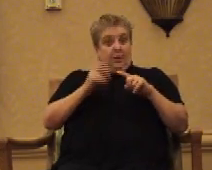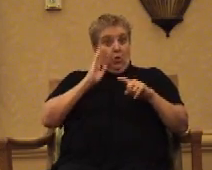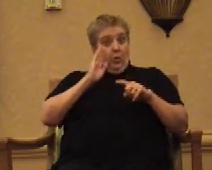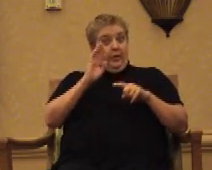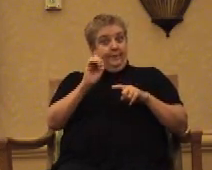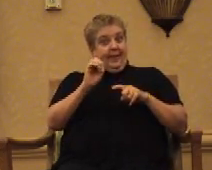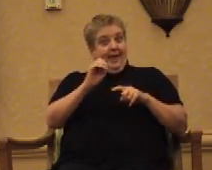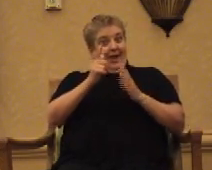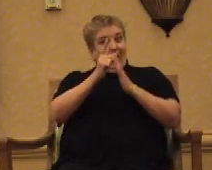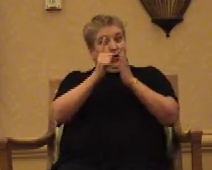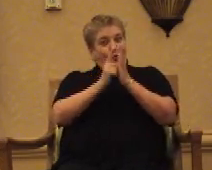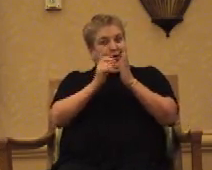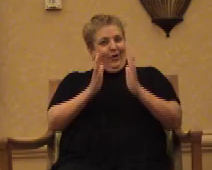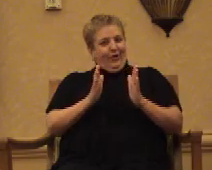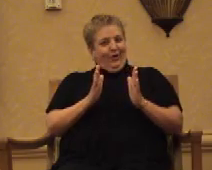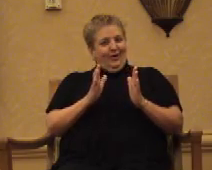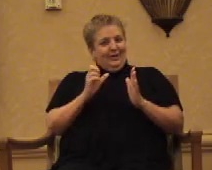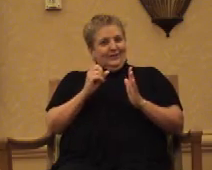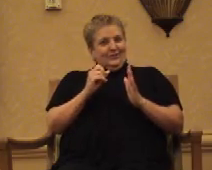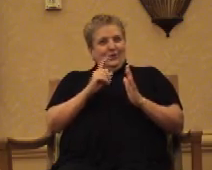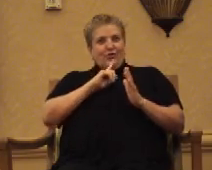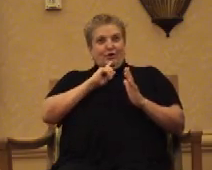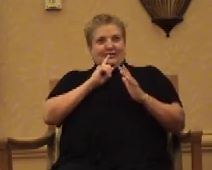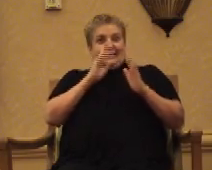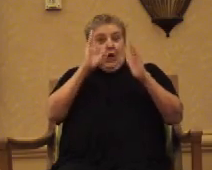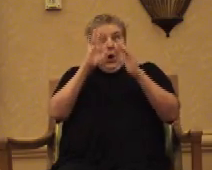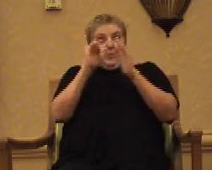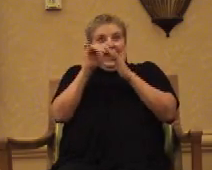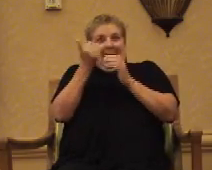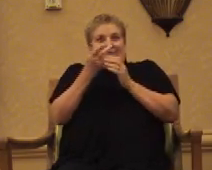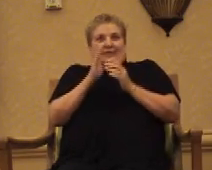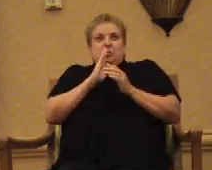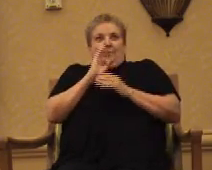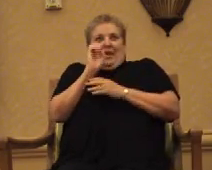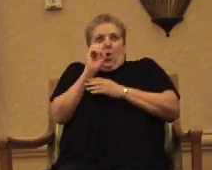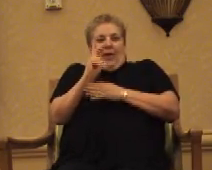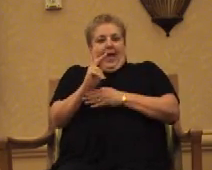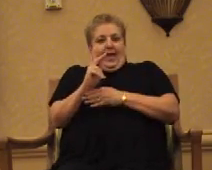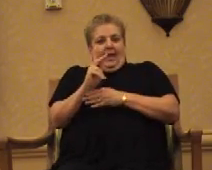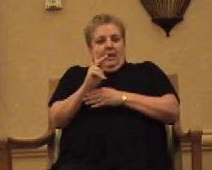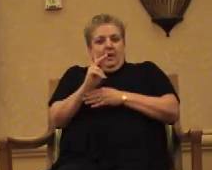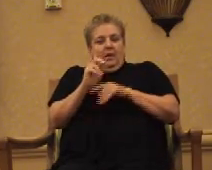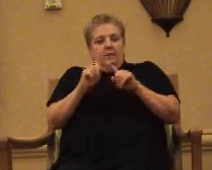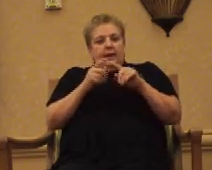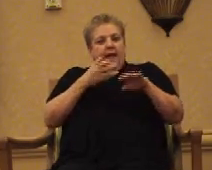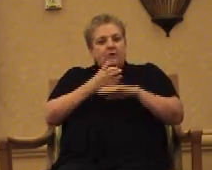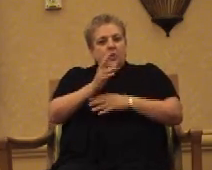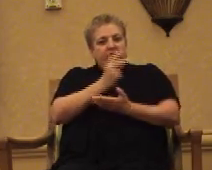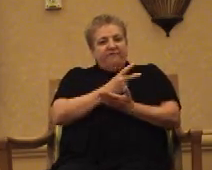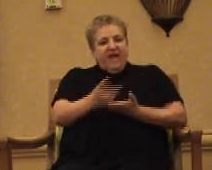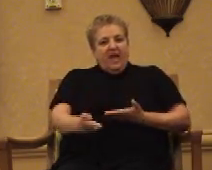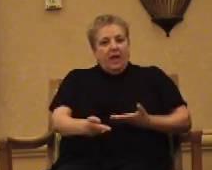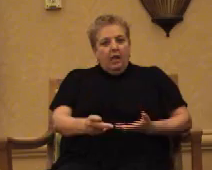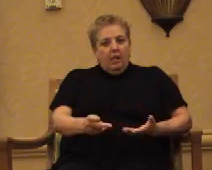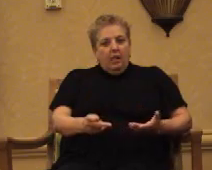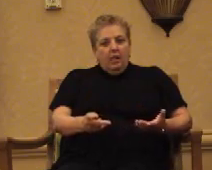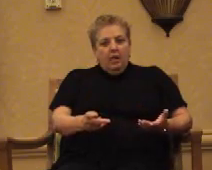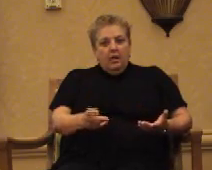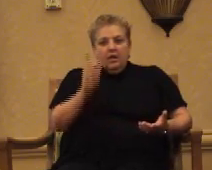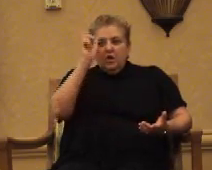So there's like this hope that it's all going to turn out okay. Once you flunk out of law school, you're just a jerk who went to law school